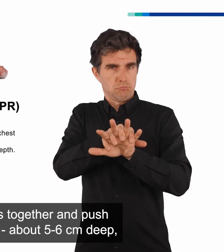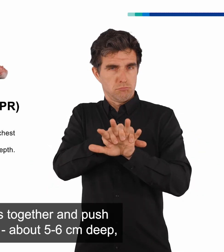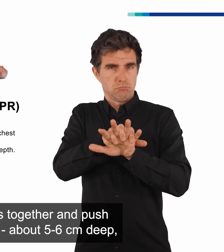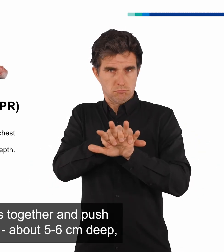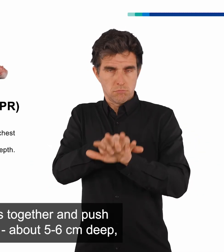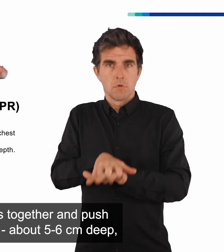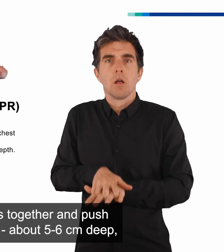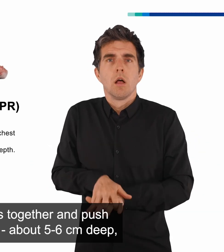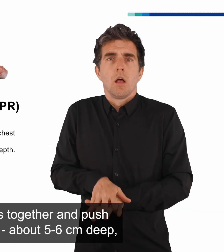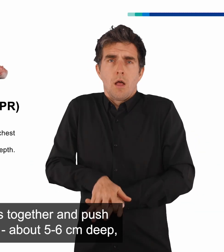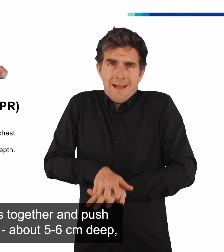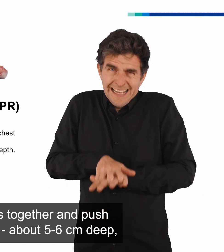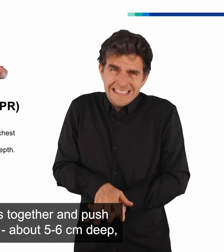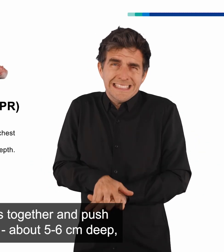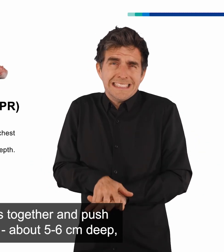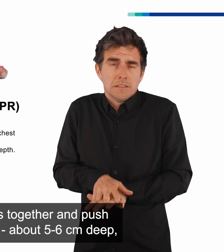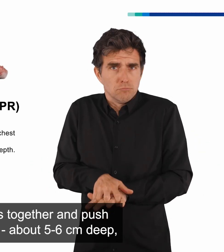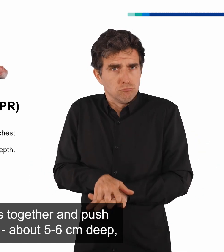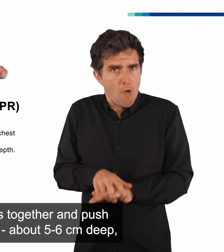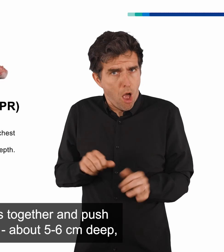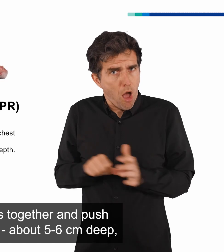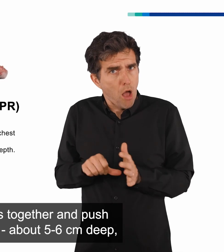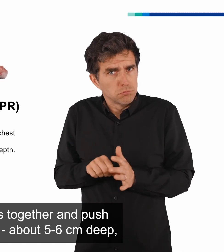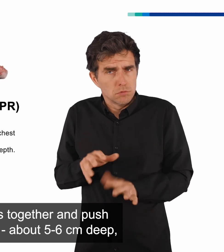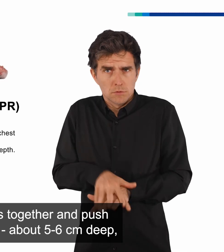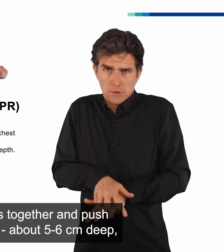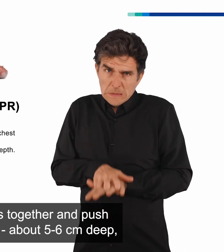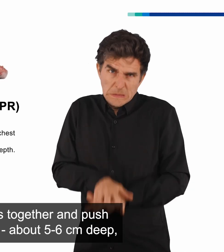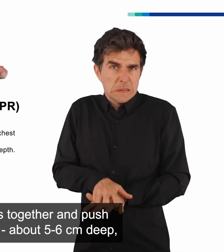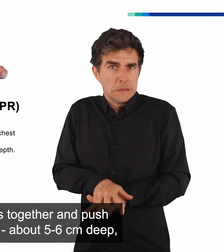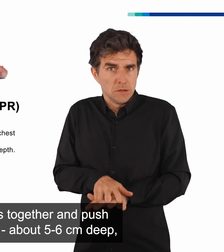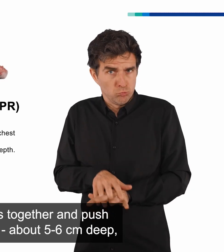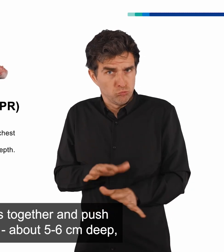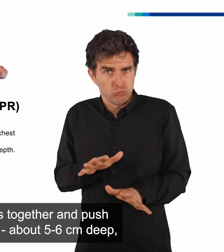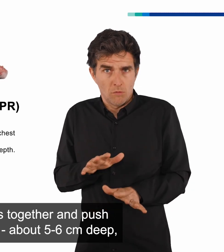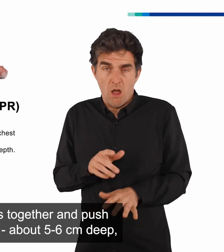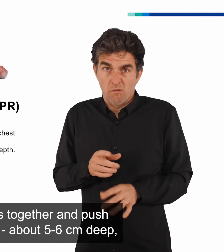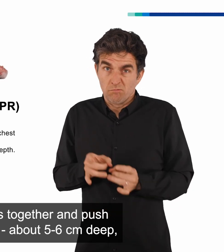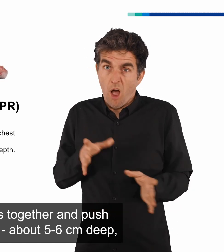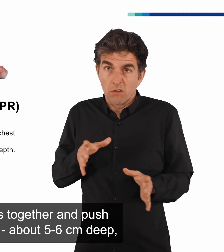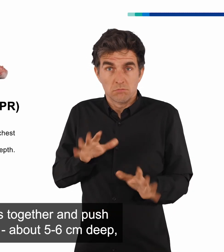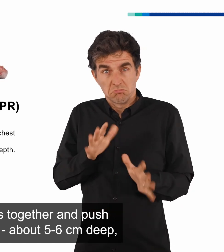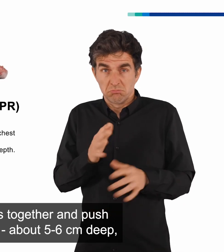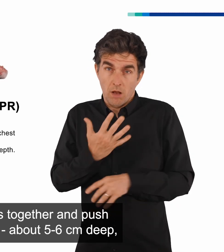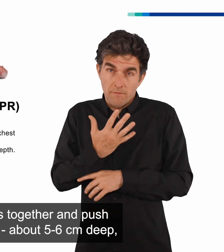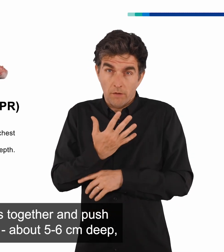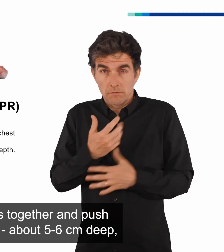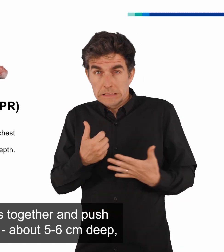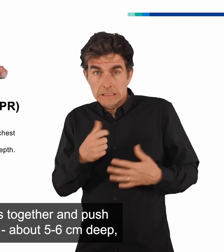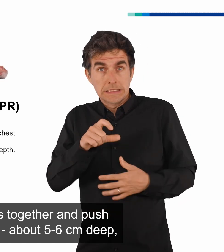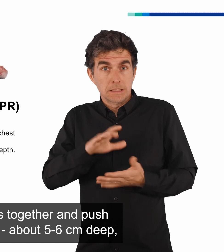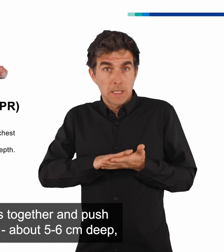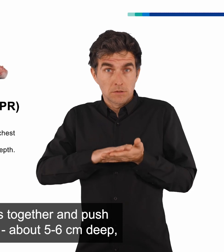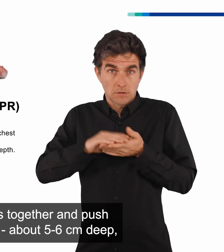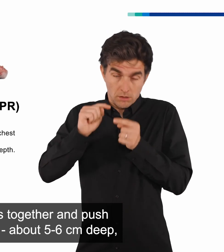Lock your fingers together and push down hard and fast, about 5 to 6 centimeters deep, at a